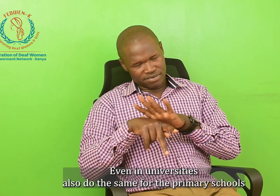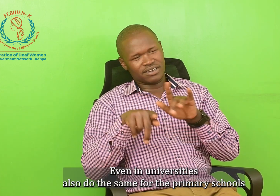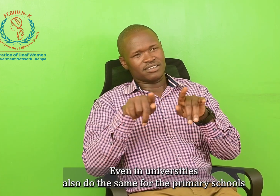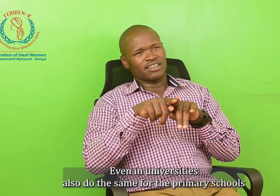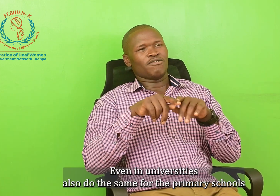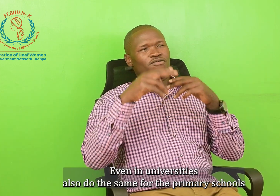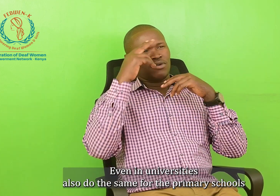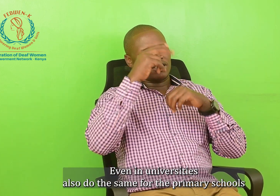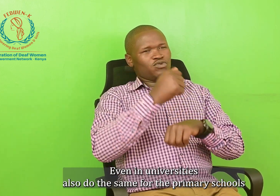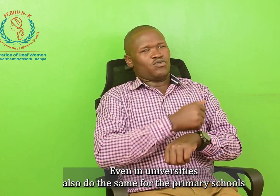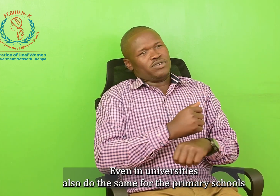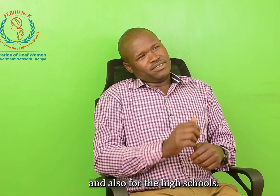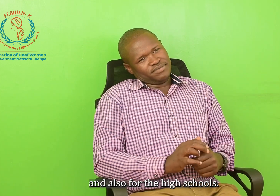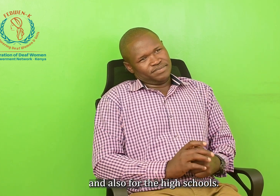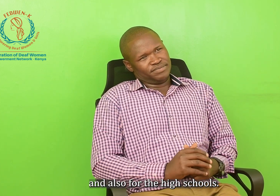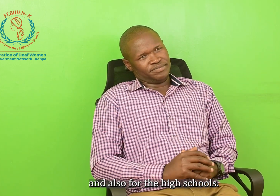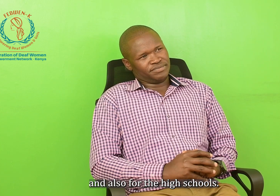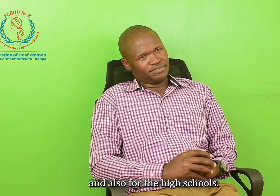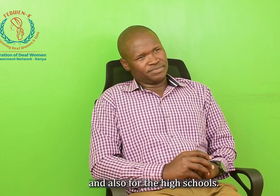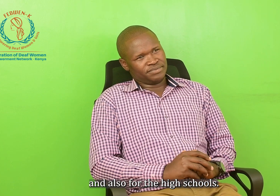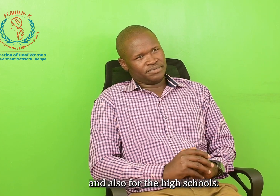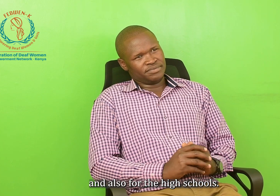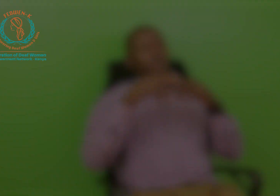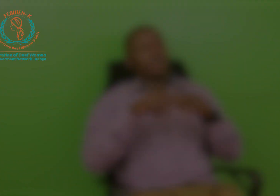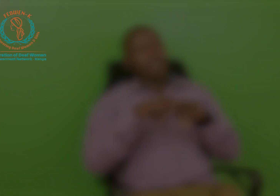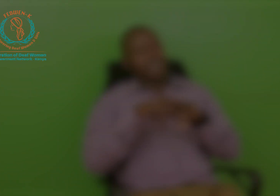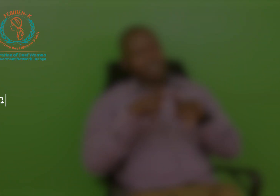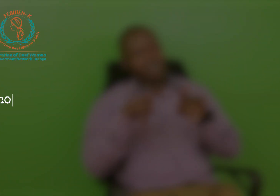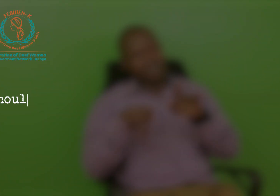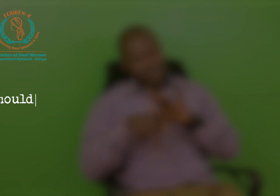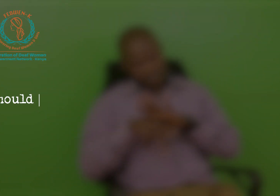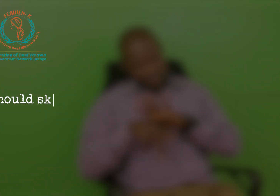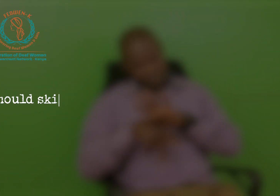do the same for the primary schools and also for the high schools.